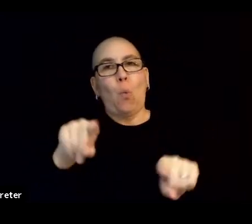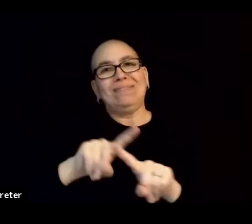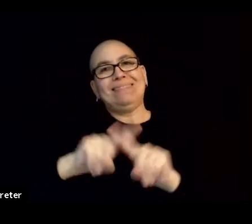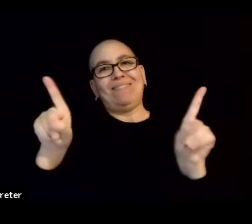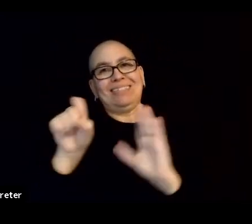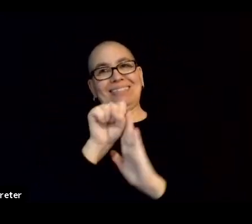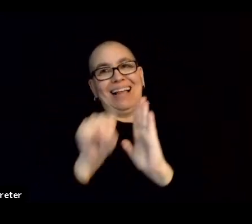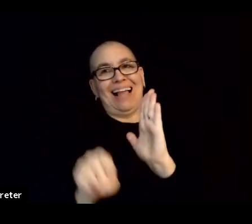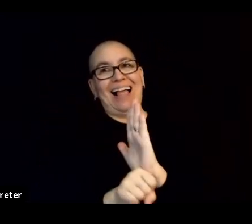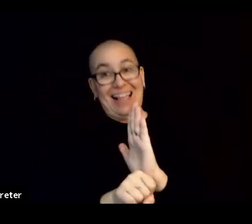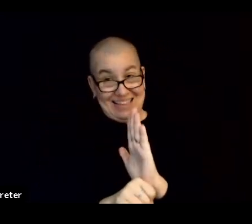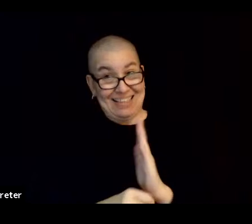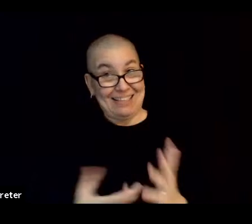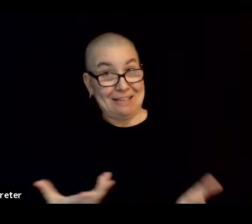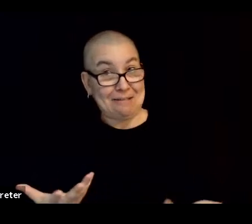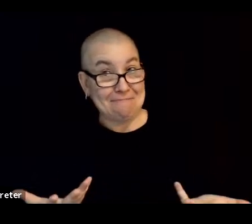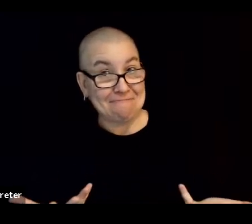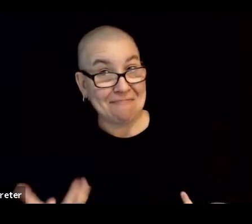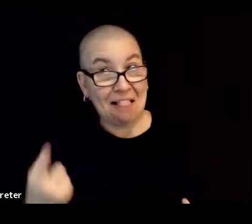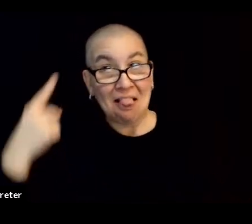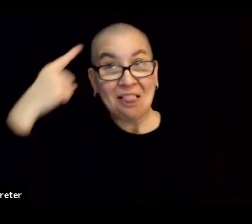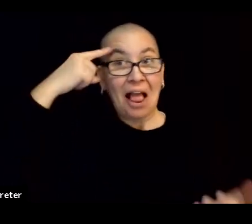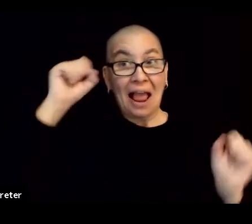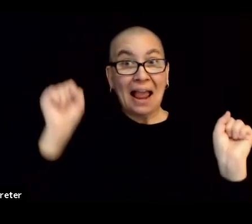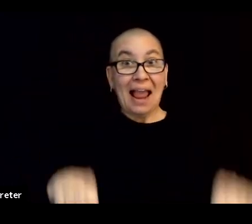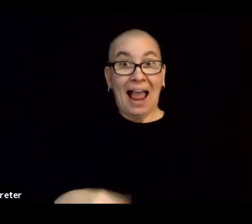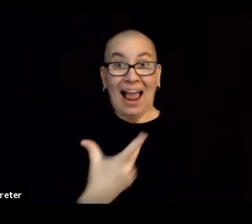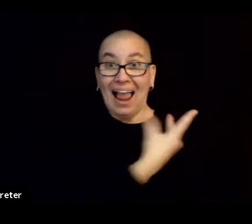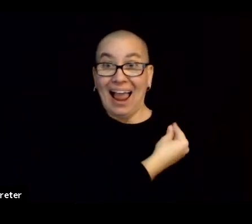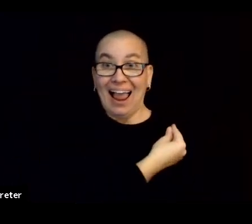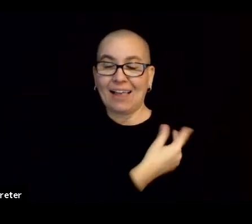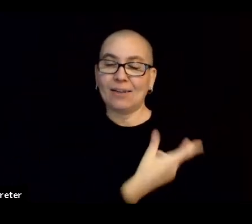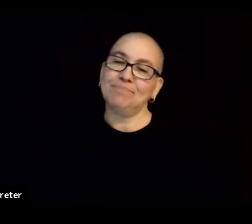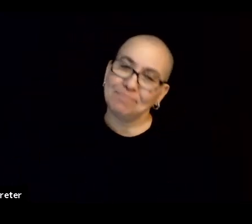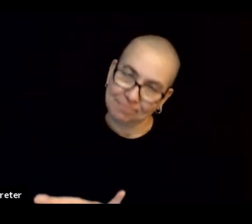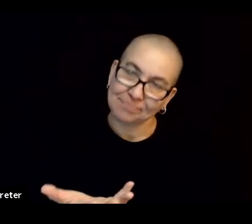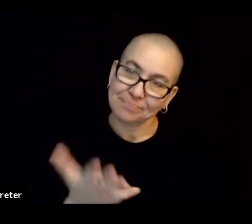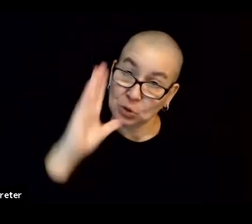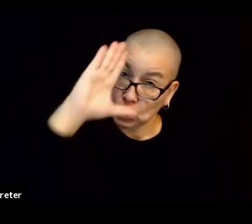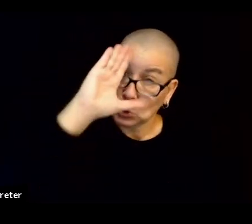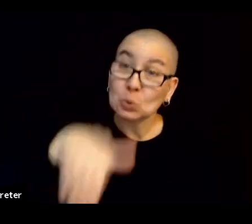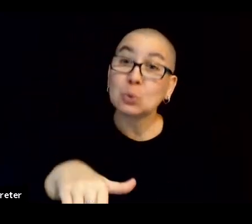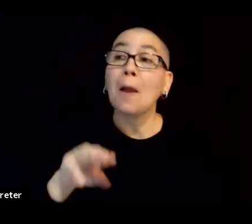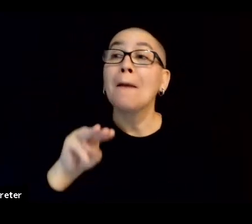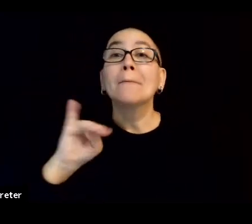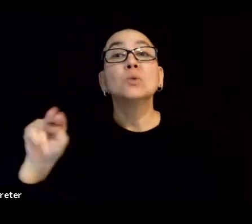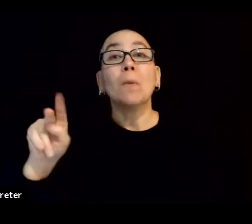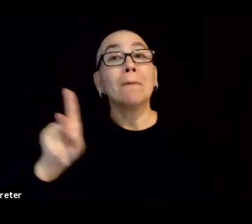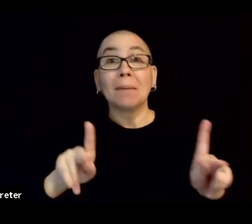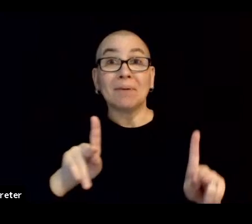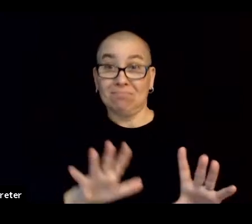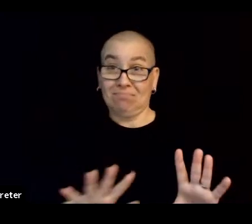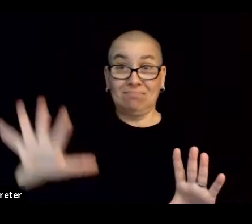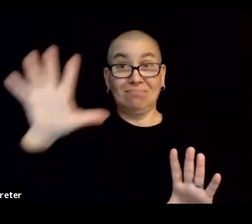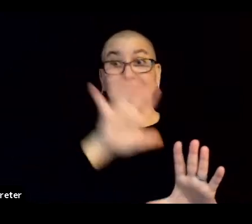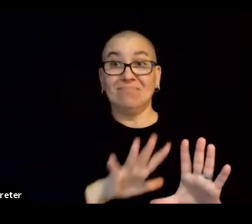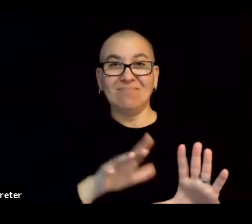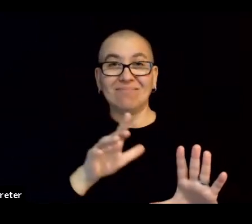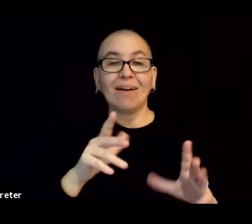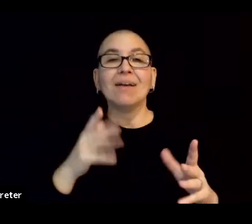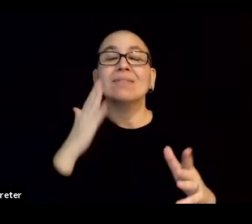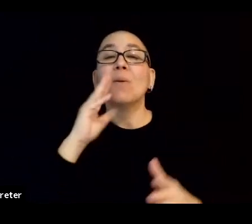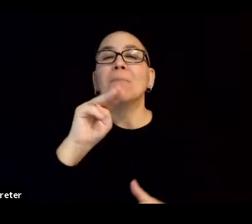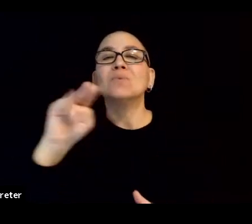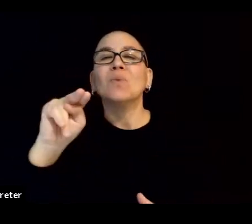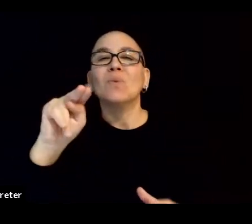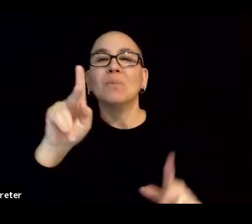get vaccine. We also know that there are a number of Minnesotans that winter in places like Florida and Arizona and are pursuing vaccination there